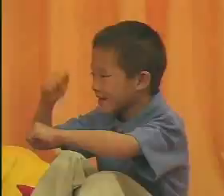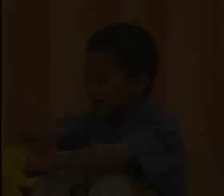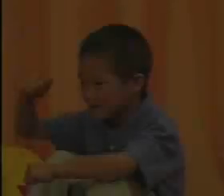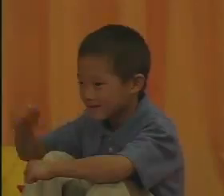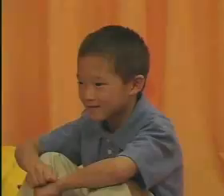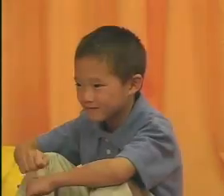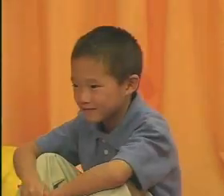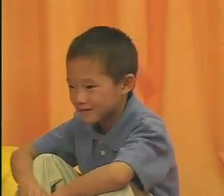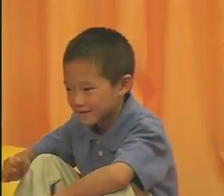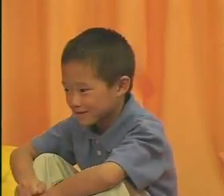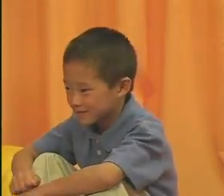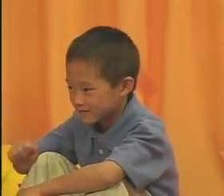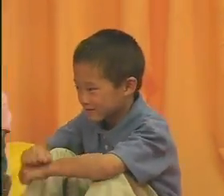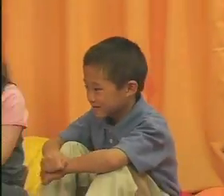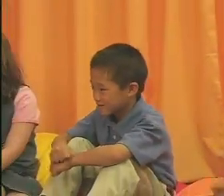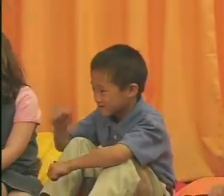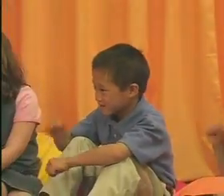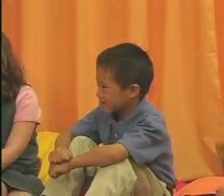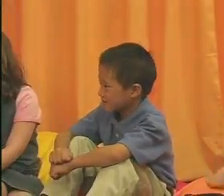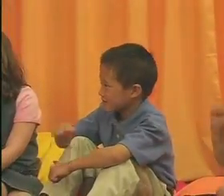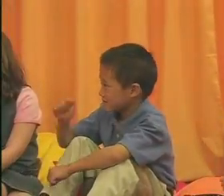Wow, you guys are working so hard! Good job!